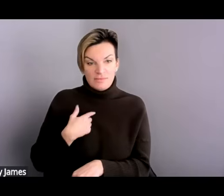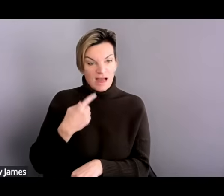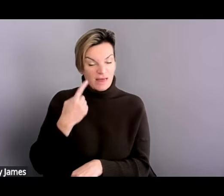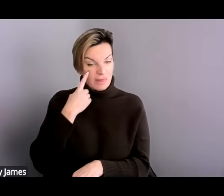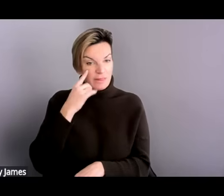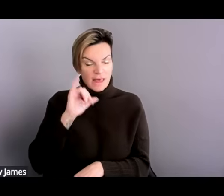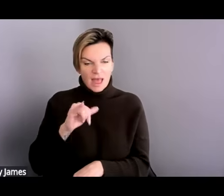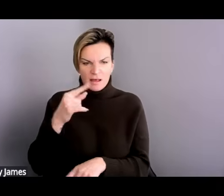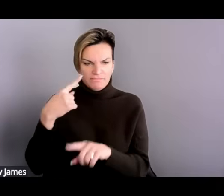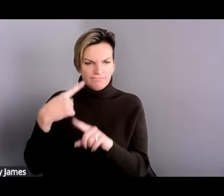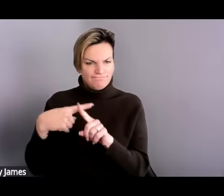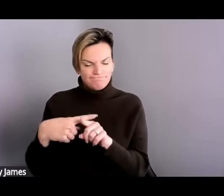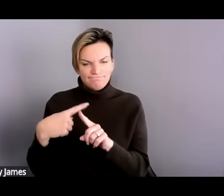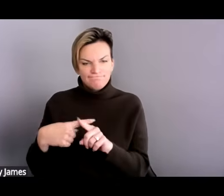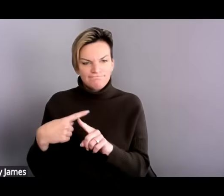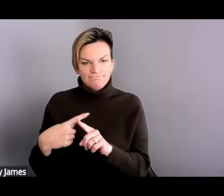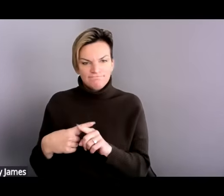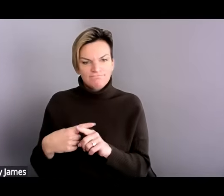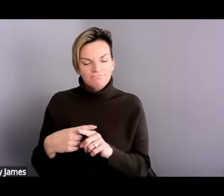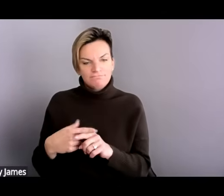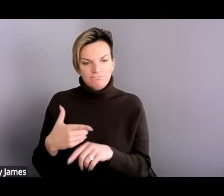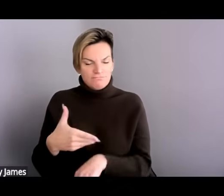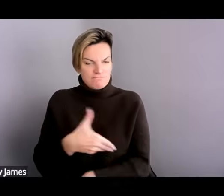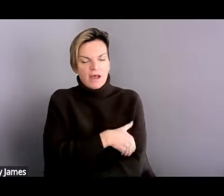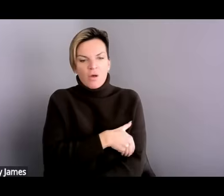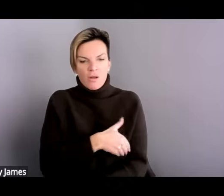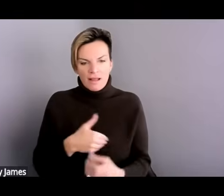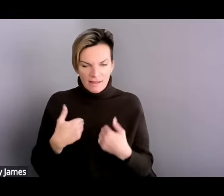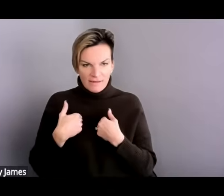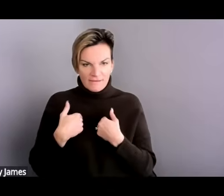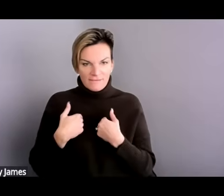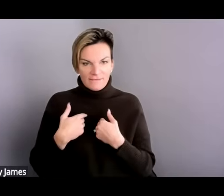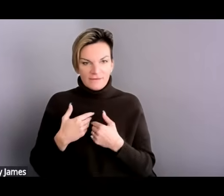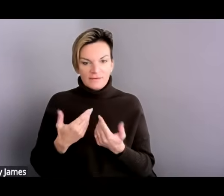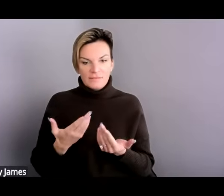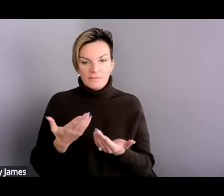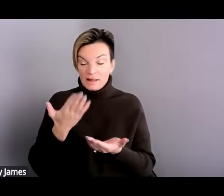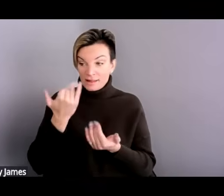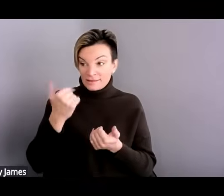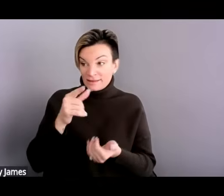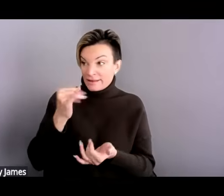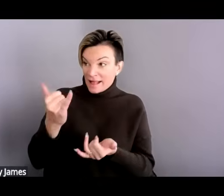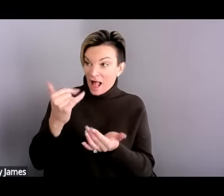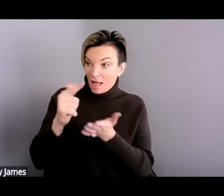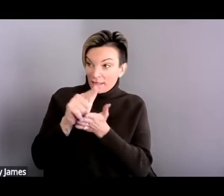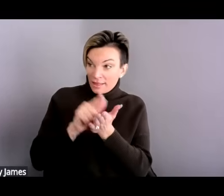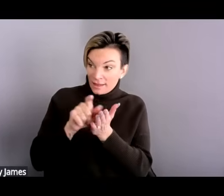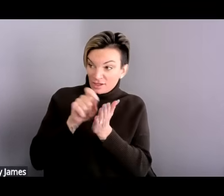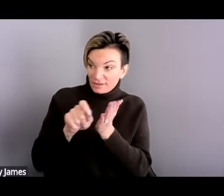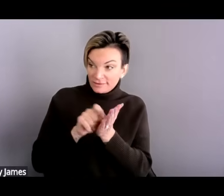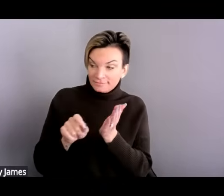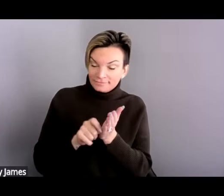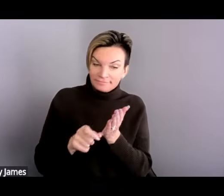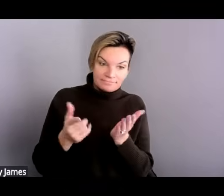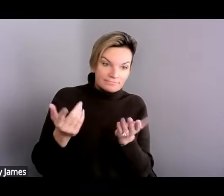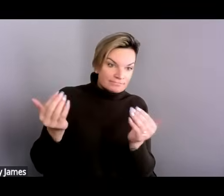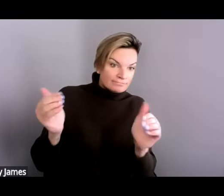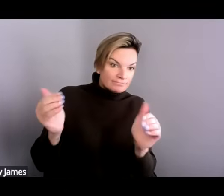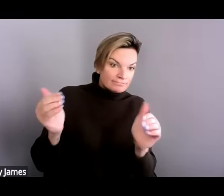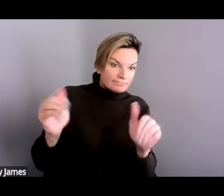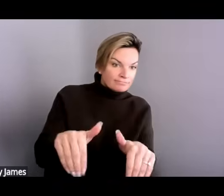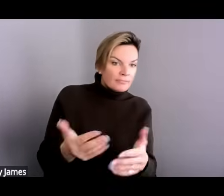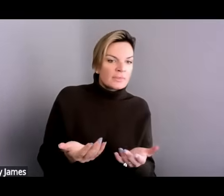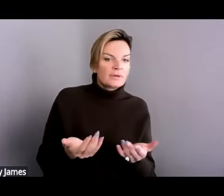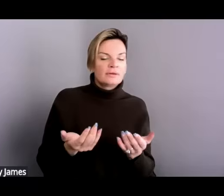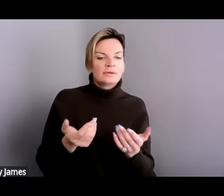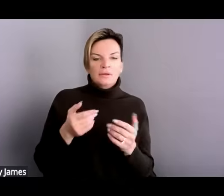I think that might, in the absence of legislation, that might help us through the weeds. Okay, so that's the good news.